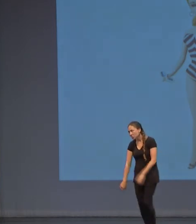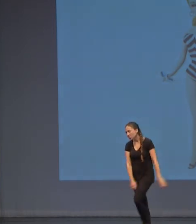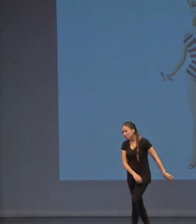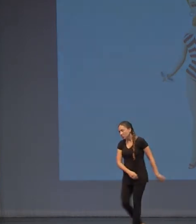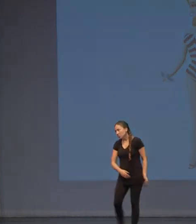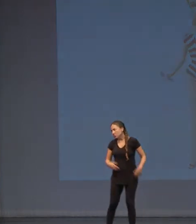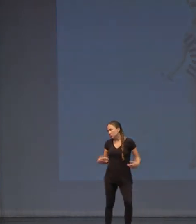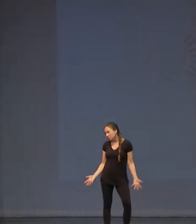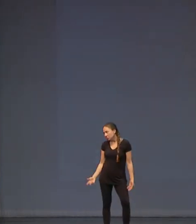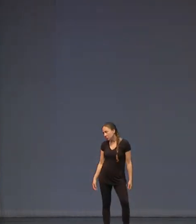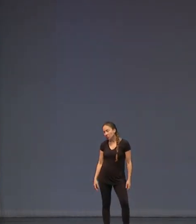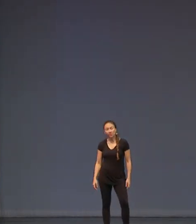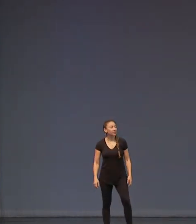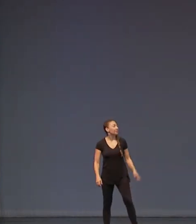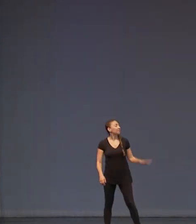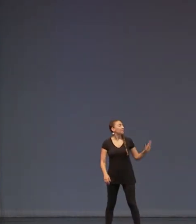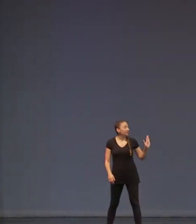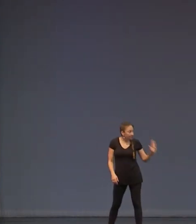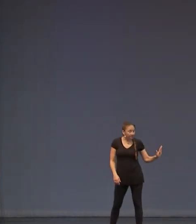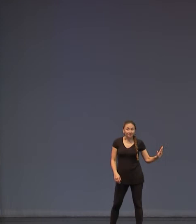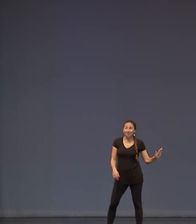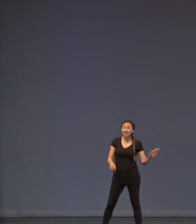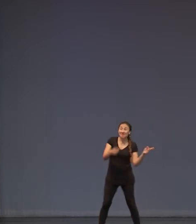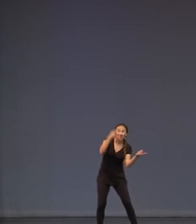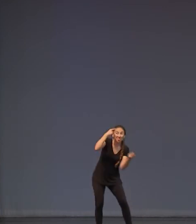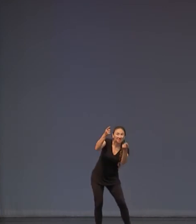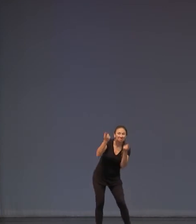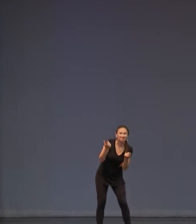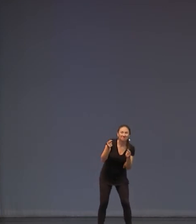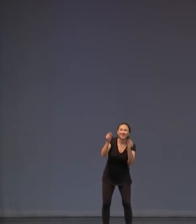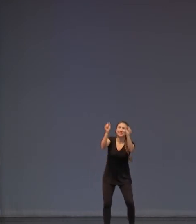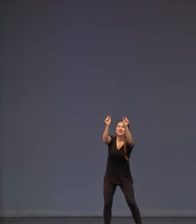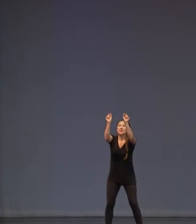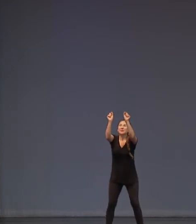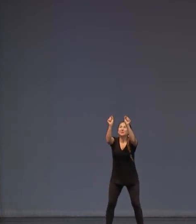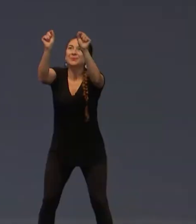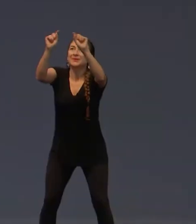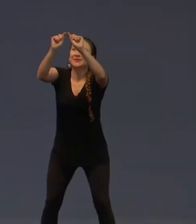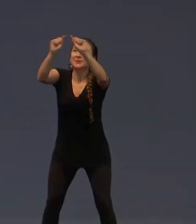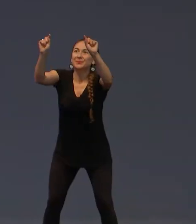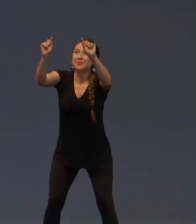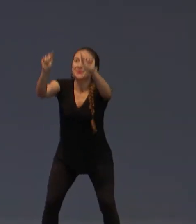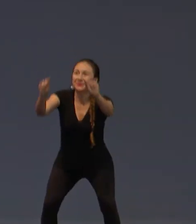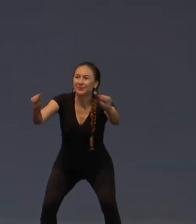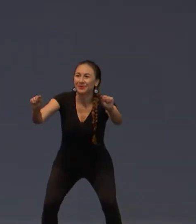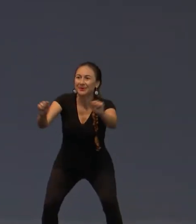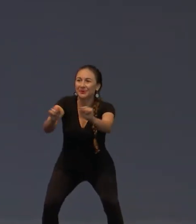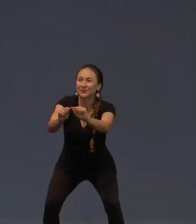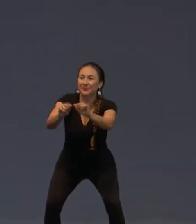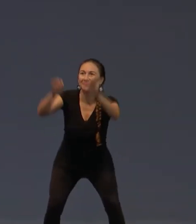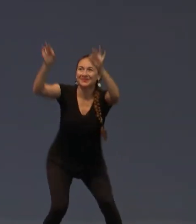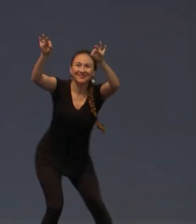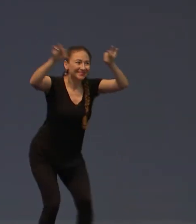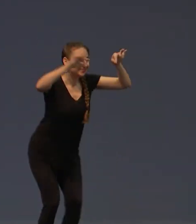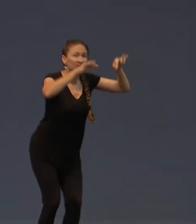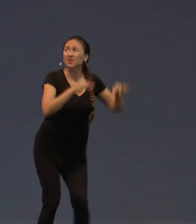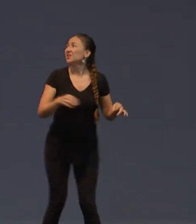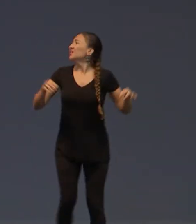Okay. "What, Dad?" "Look, what do you think of this? It's a little dress for